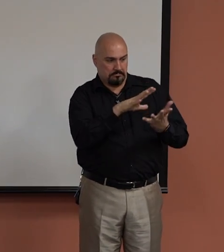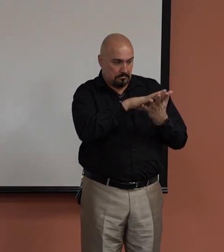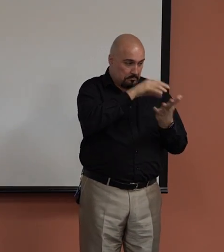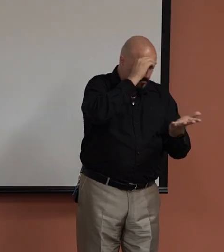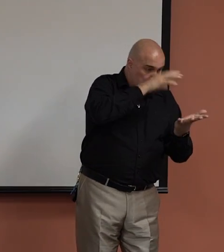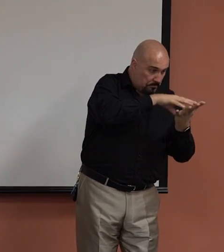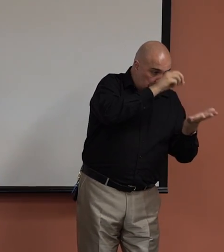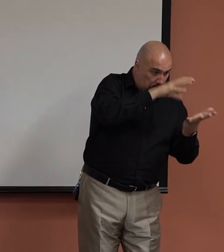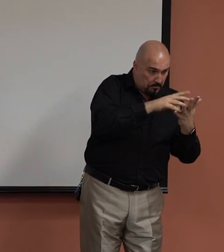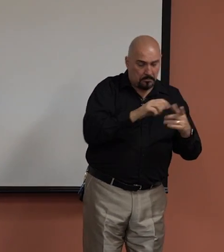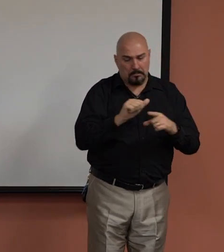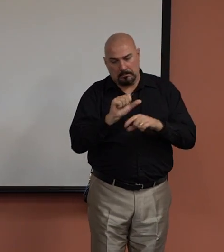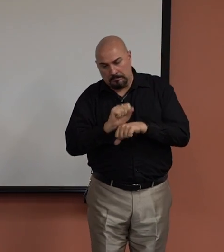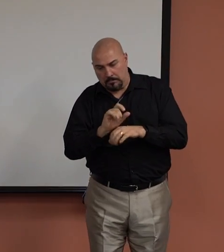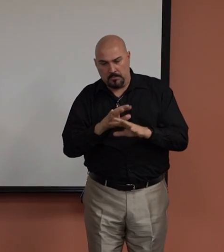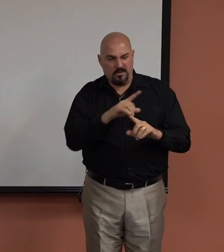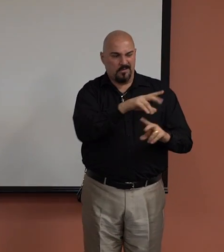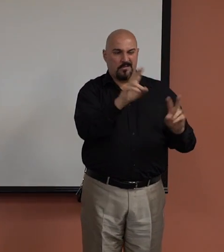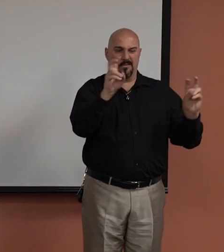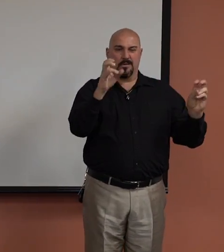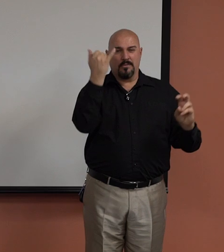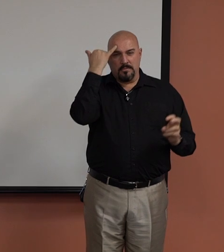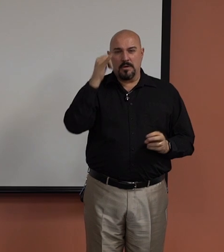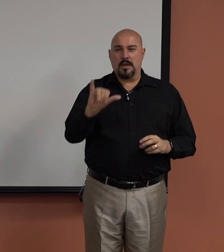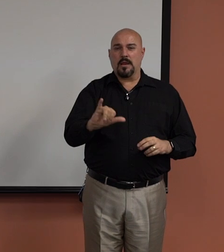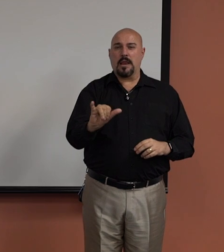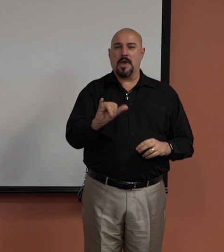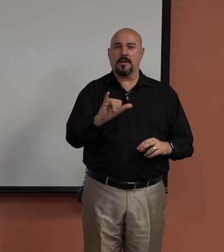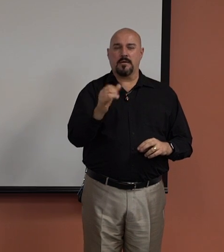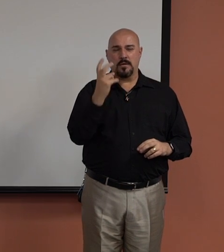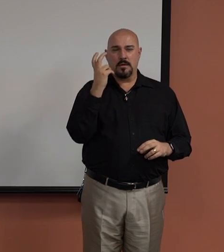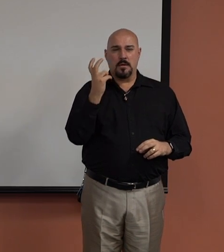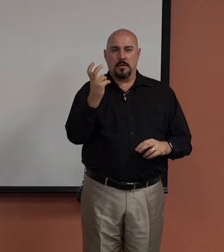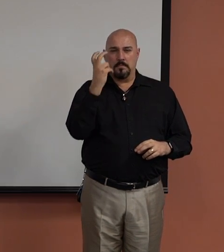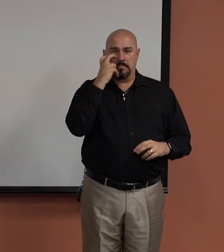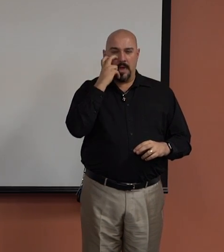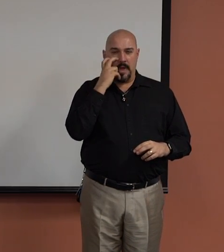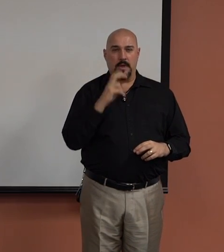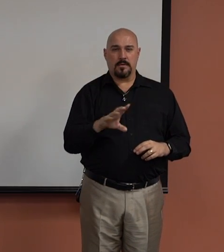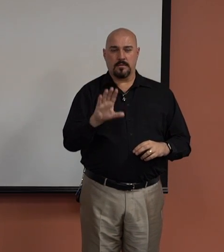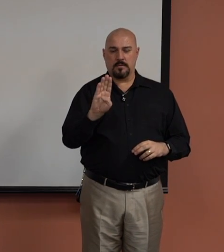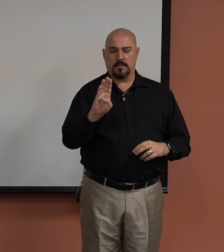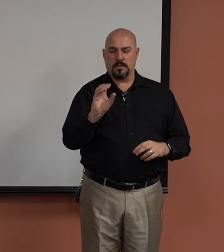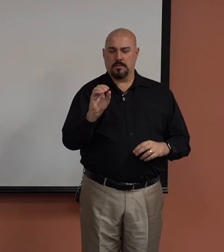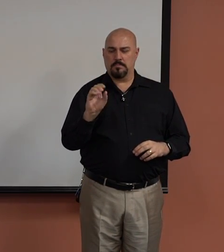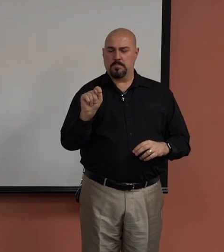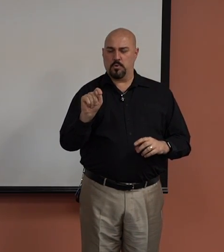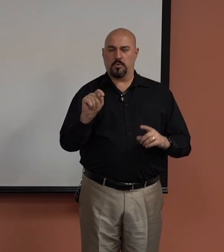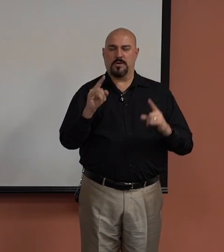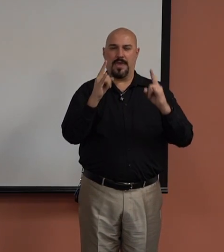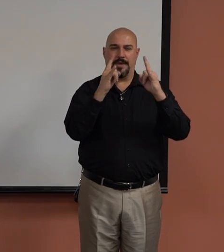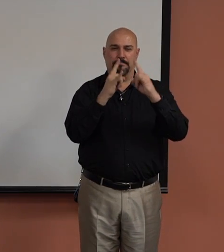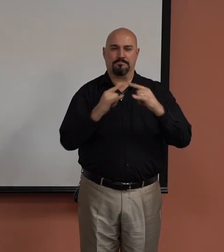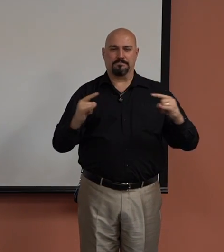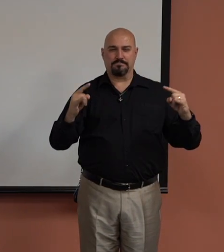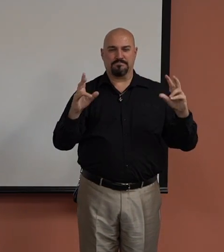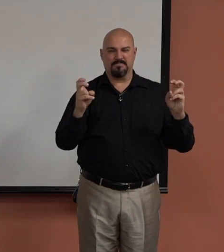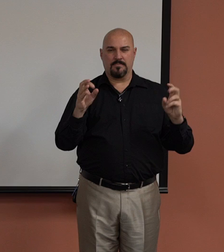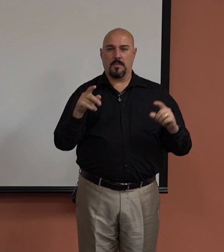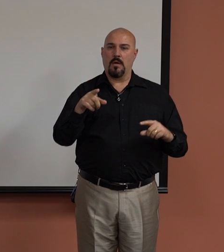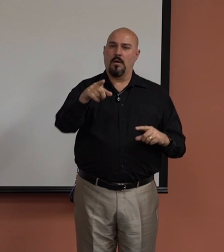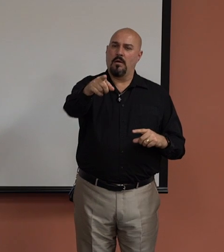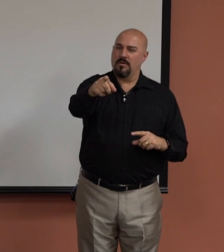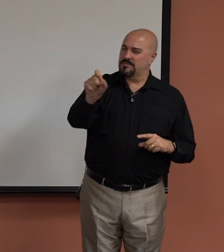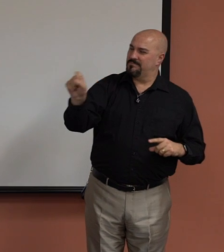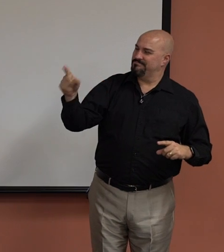camp. Well, I just wonder, because I have a client who is in the denial, who has not completely lost their vision, Yep. and